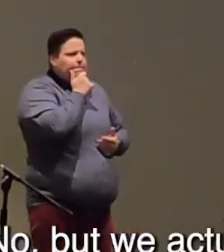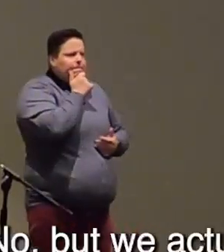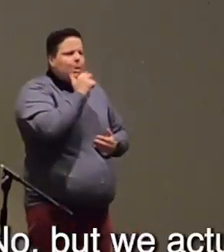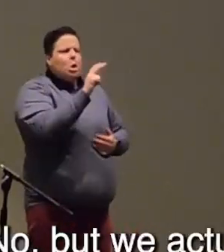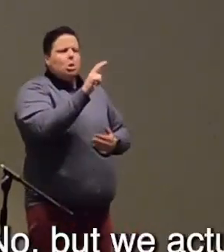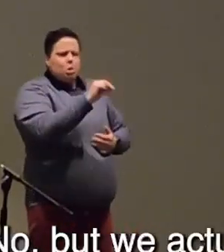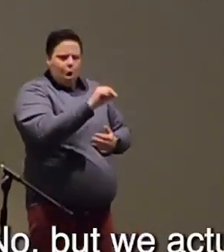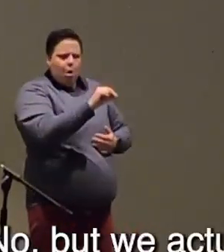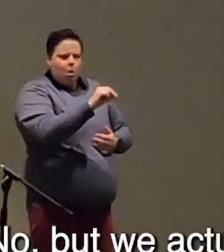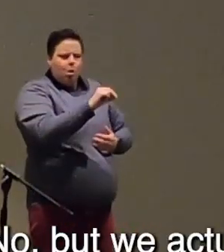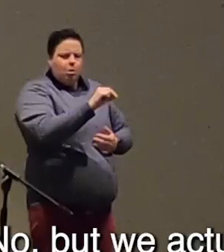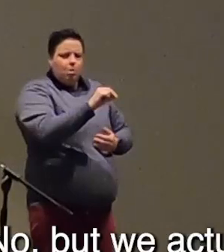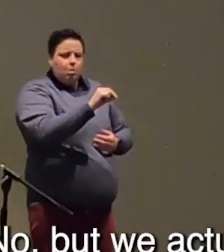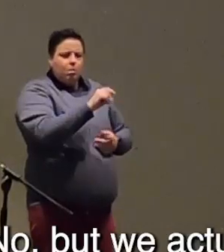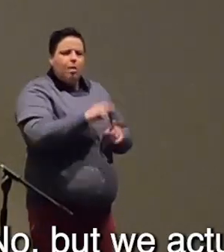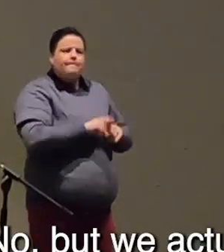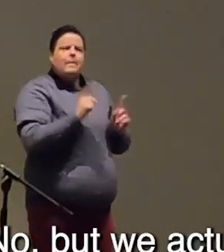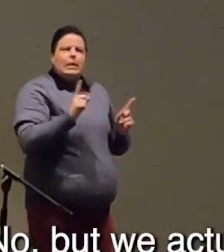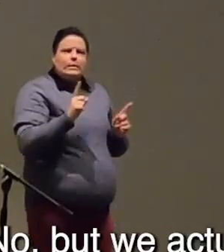but